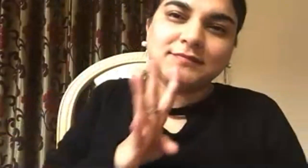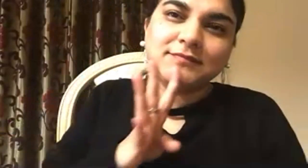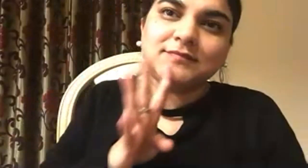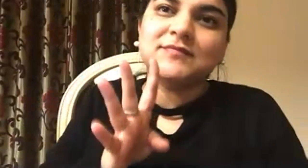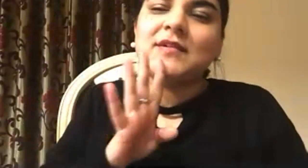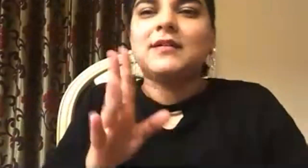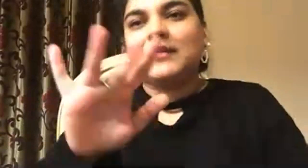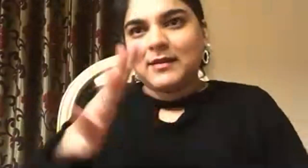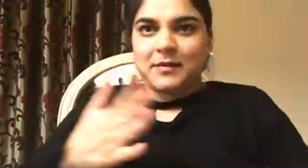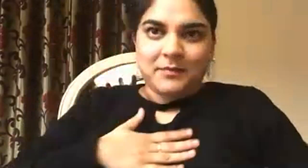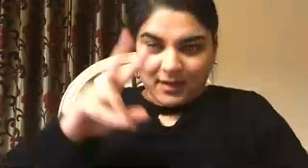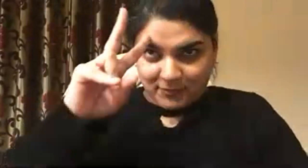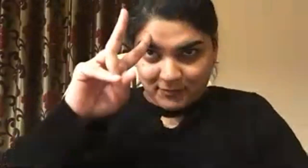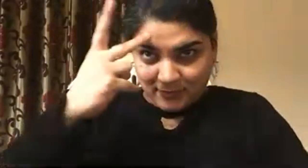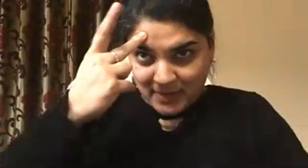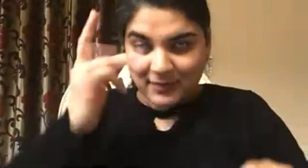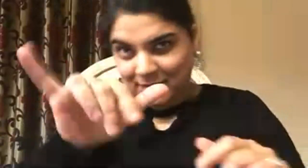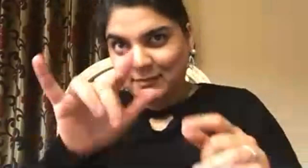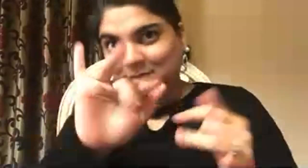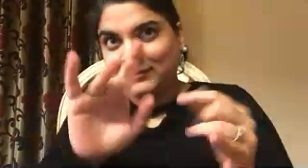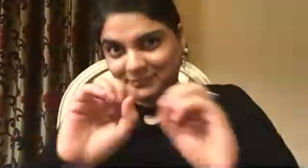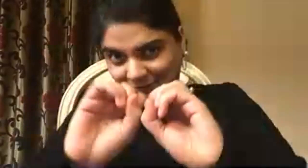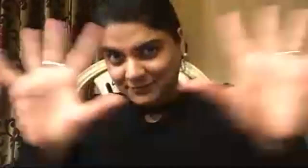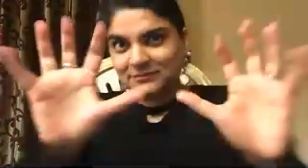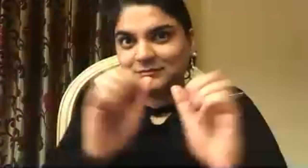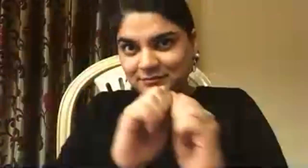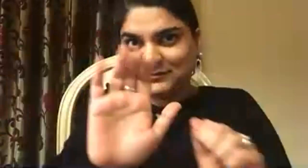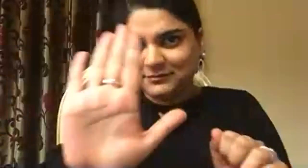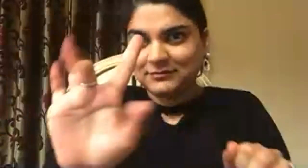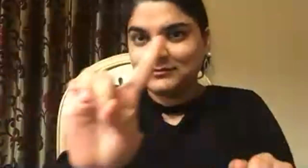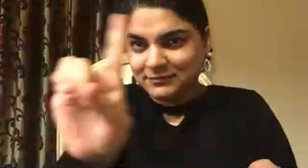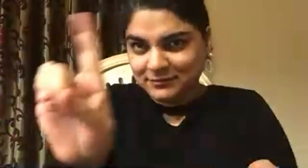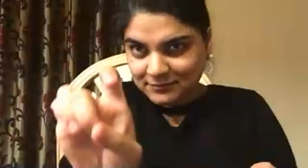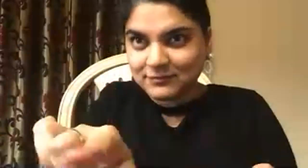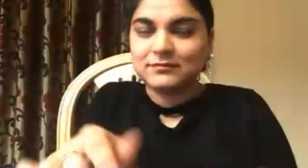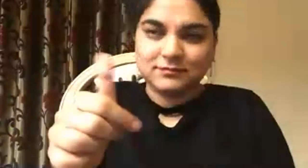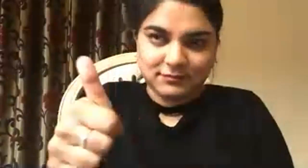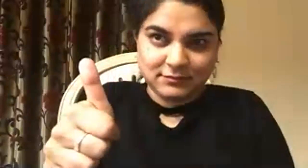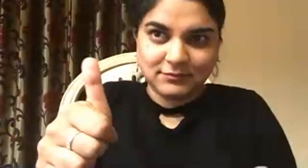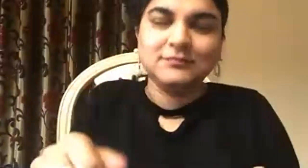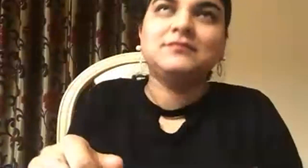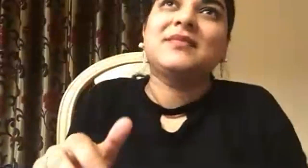This is Divya speaking. Oh, I misunderstood you. So now your question makes sense.